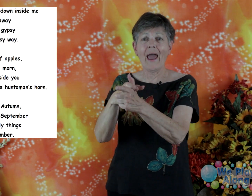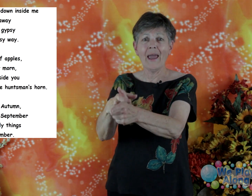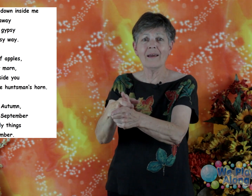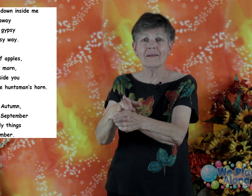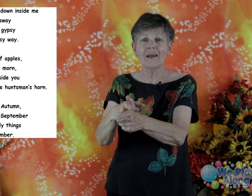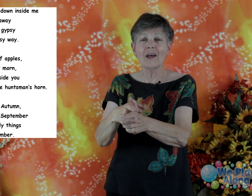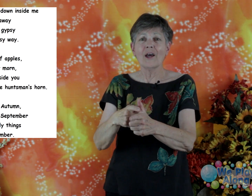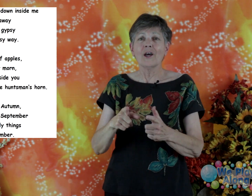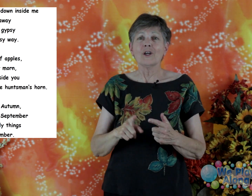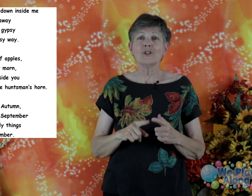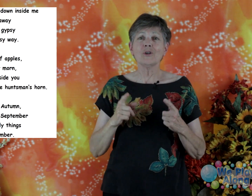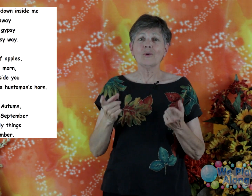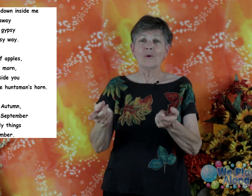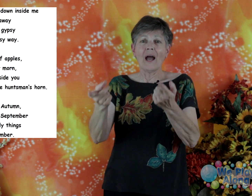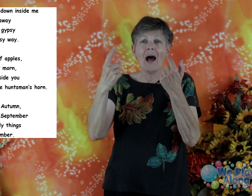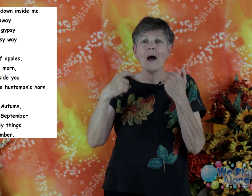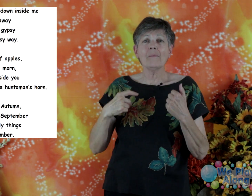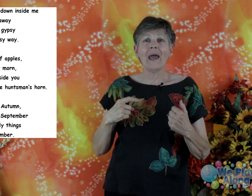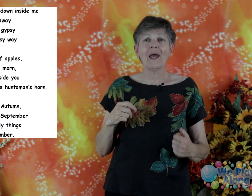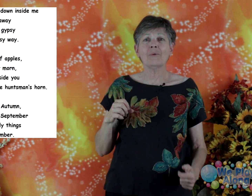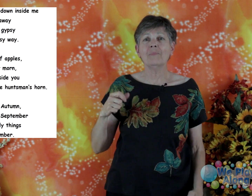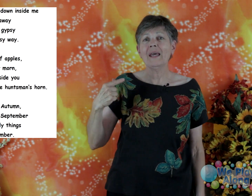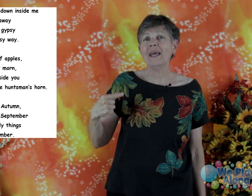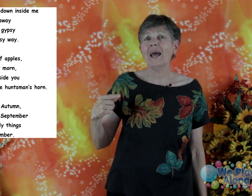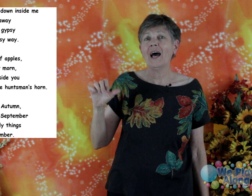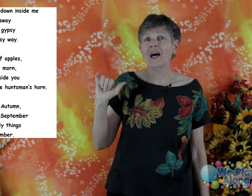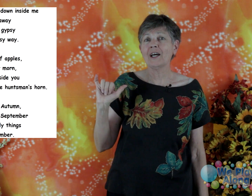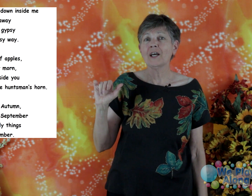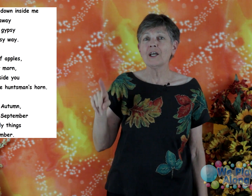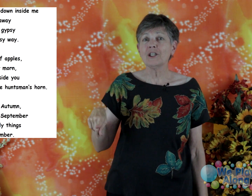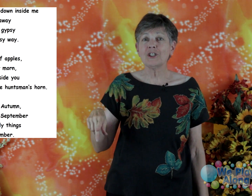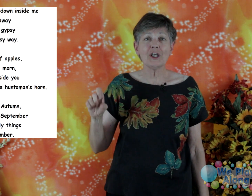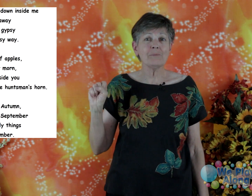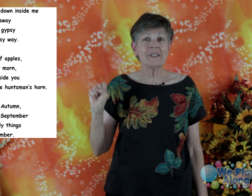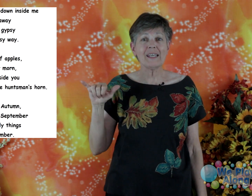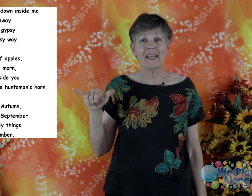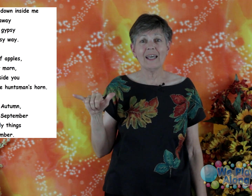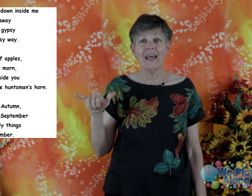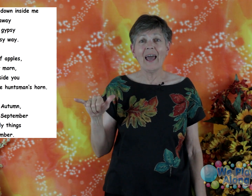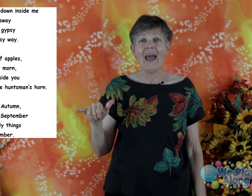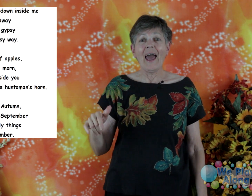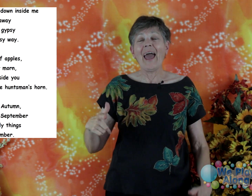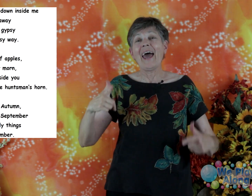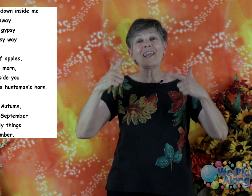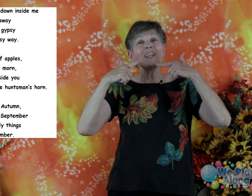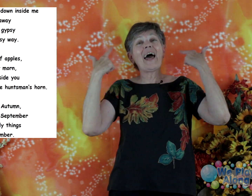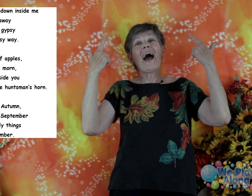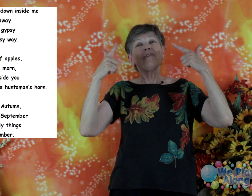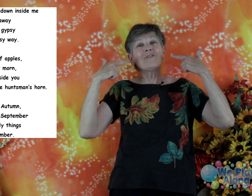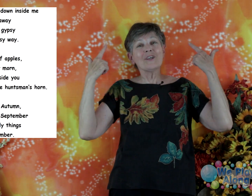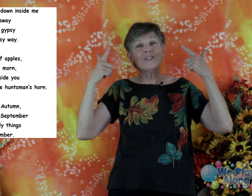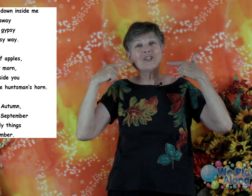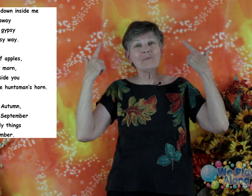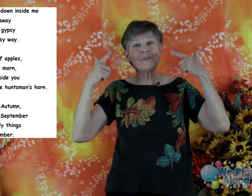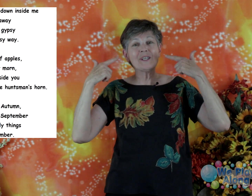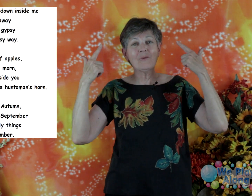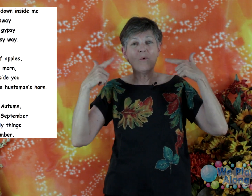away, to come and be a gypsy and laugh the gypsy